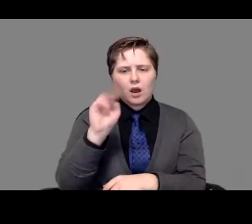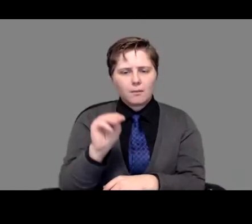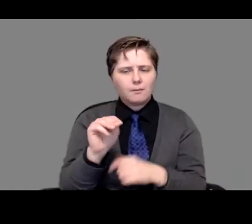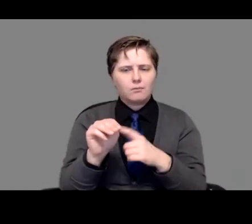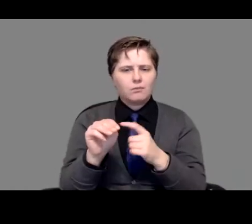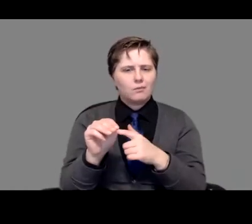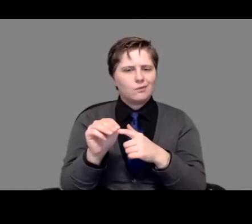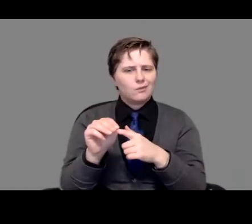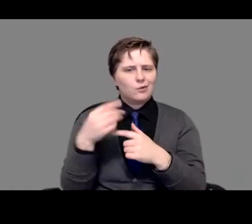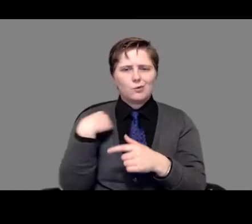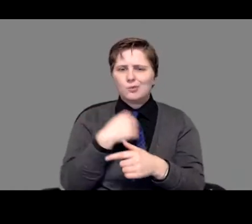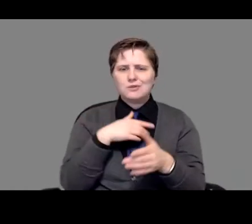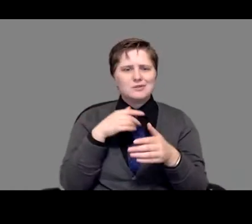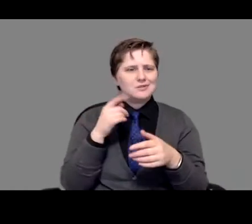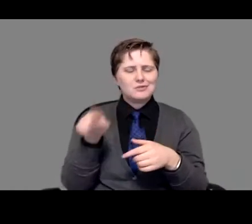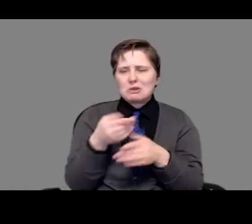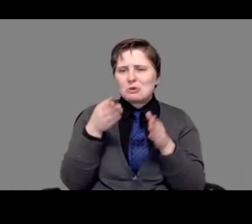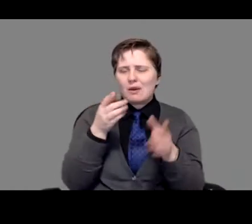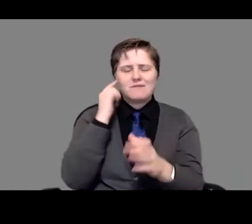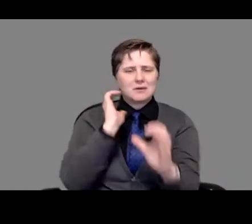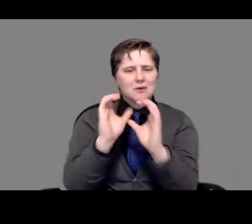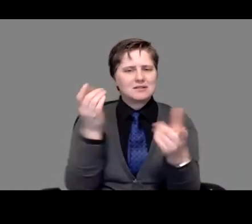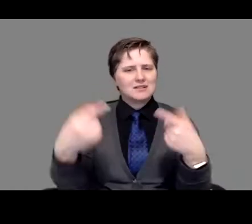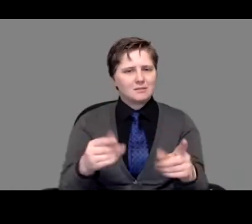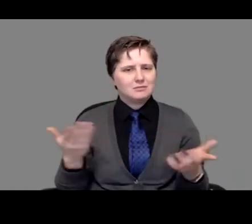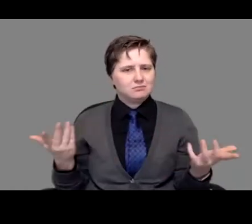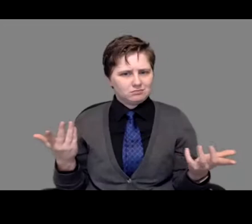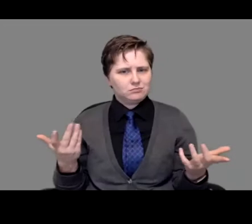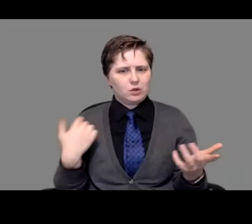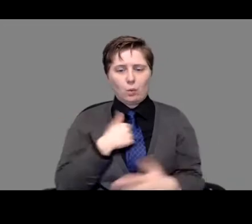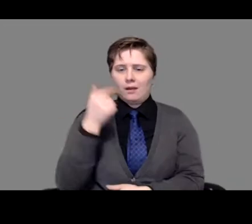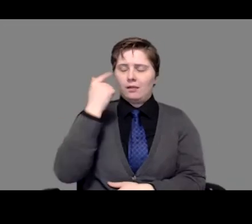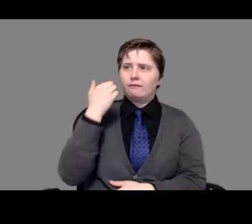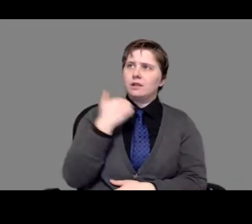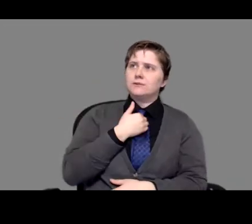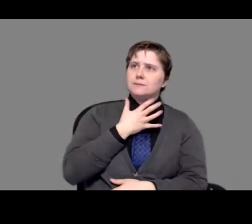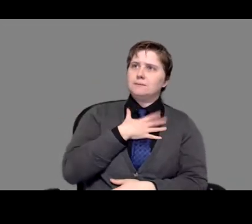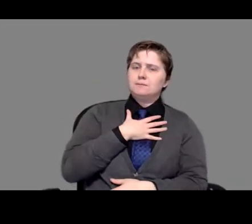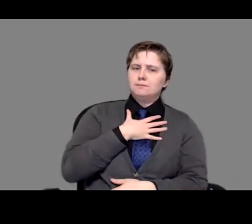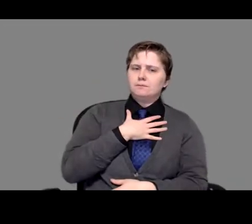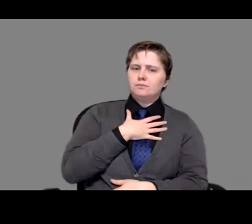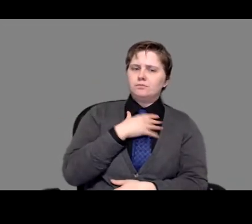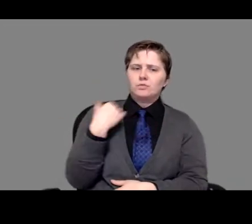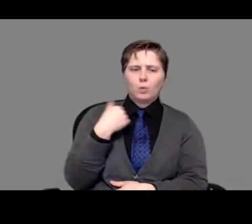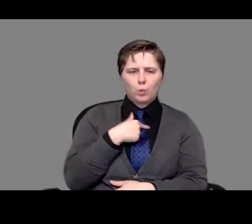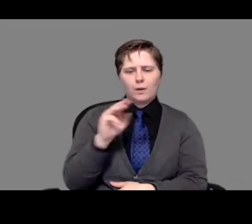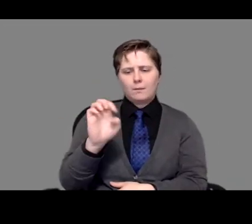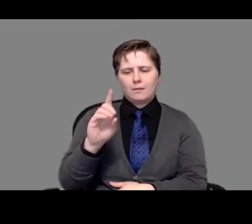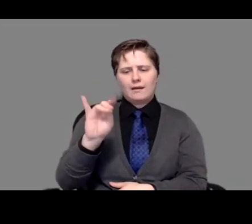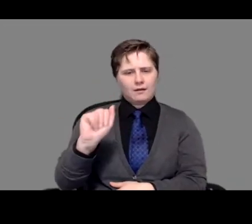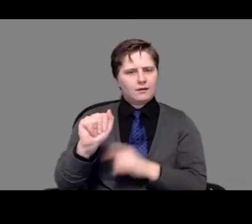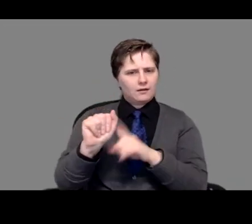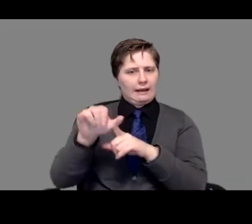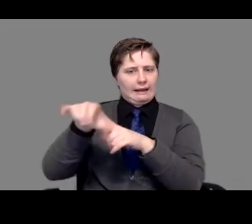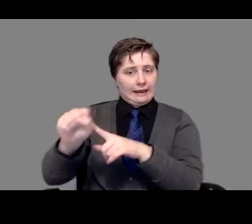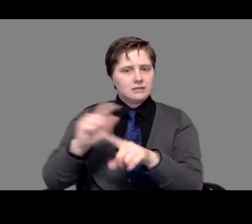We're just a vehicle for communication, and think of ourselves as certainly we're a media source, but we're at